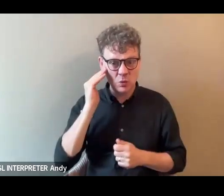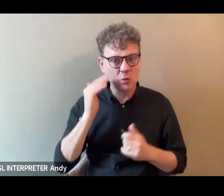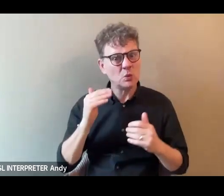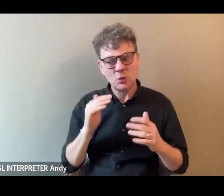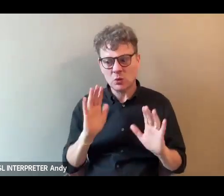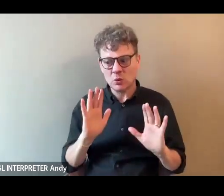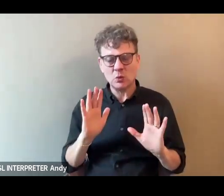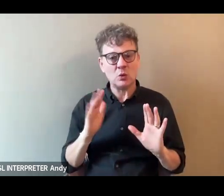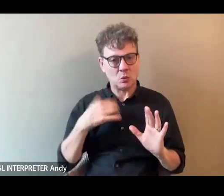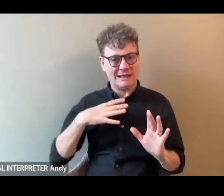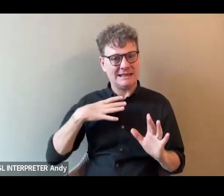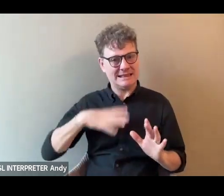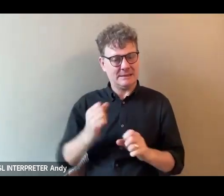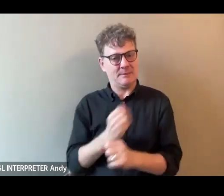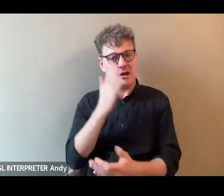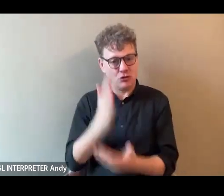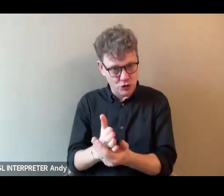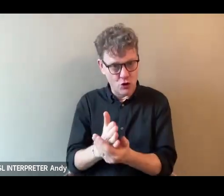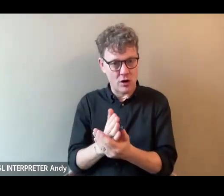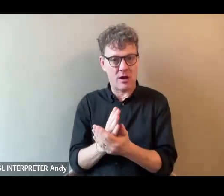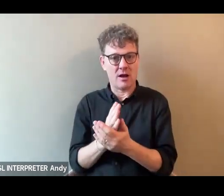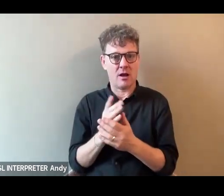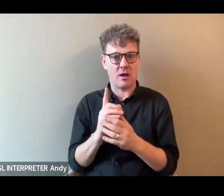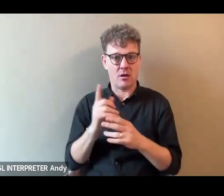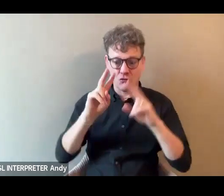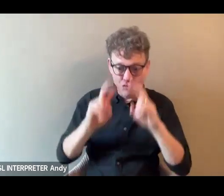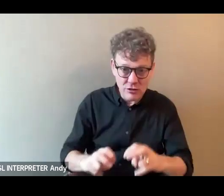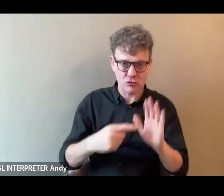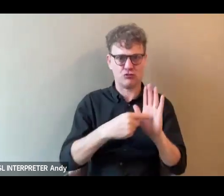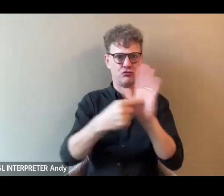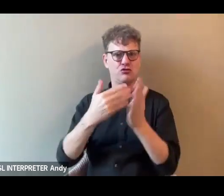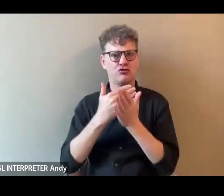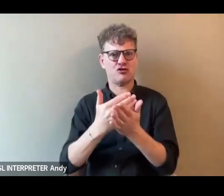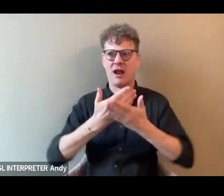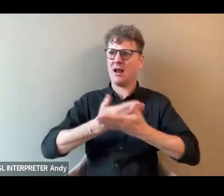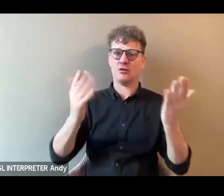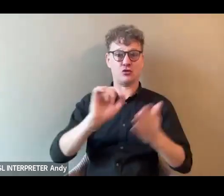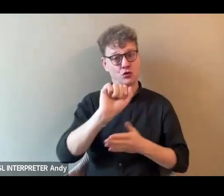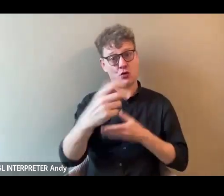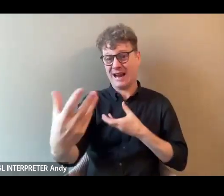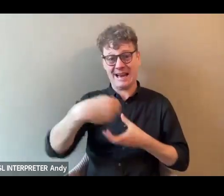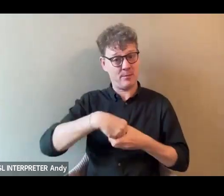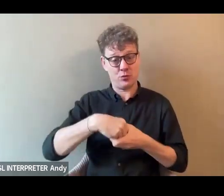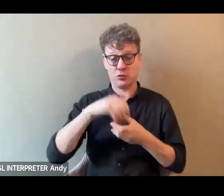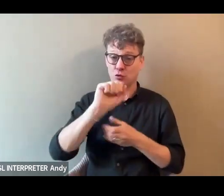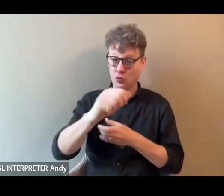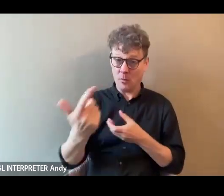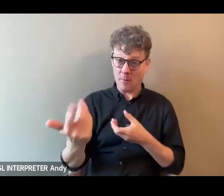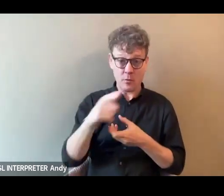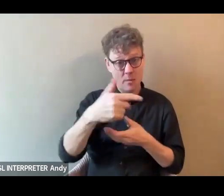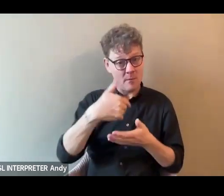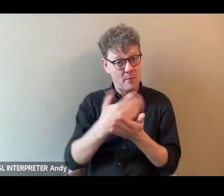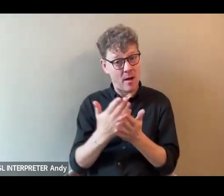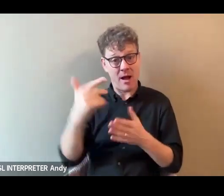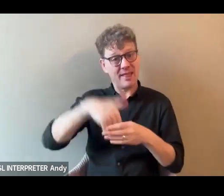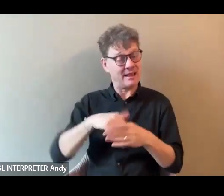make sure that what we do and what we find gets shared widely. So your input and your part of this, in one sense, of course, is to